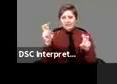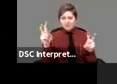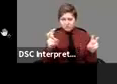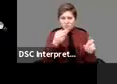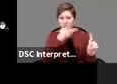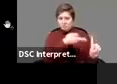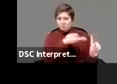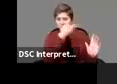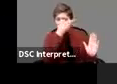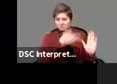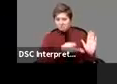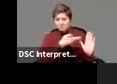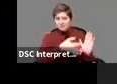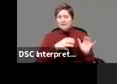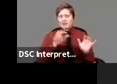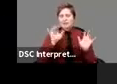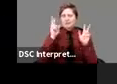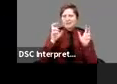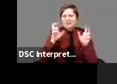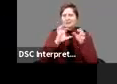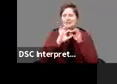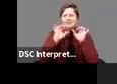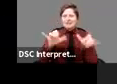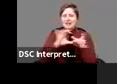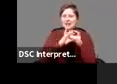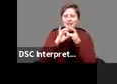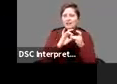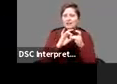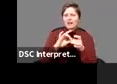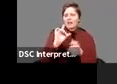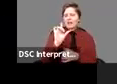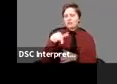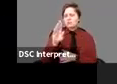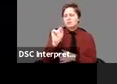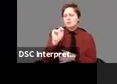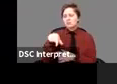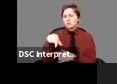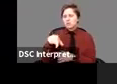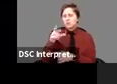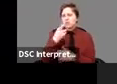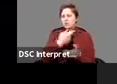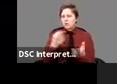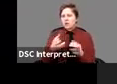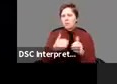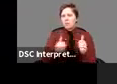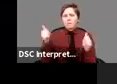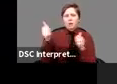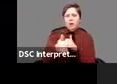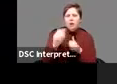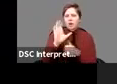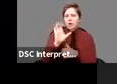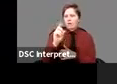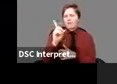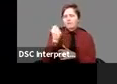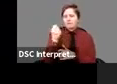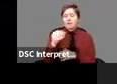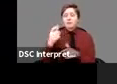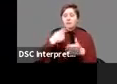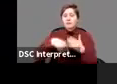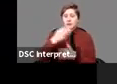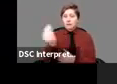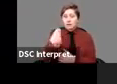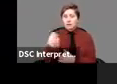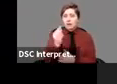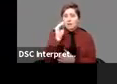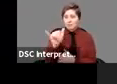can see here, it's called Staying Connected, LGBTQ Resources Beyond COVID-19. It is next Monday, May 11th